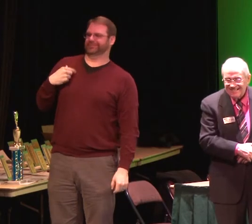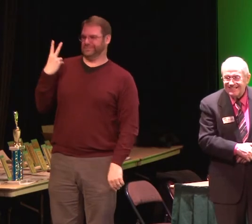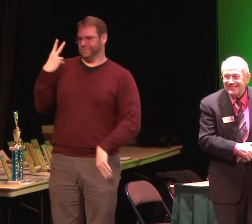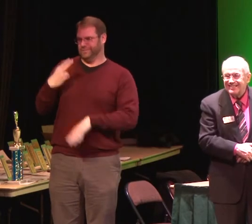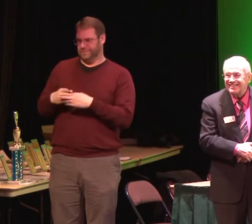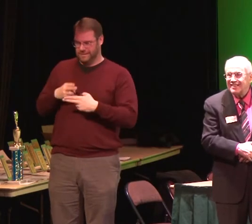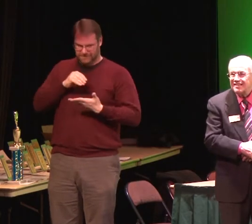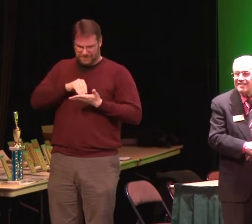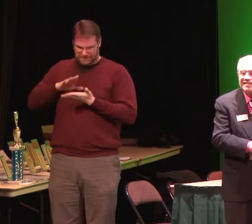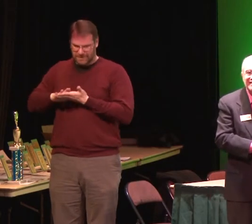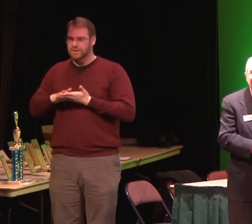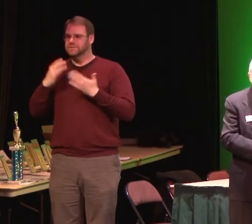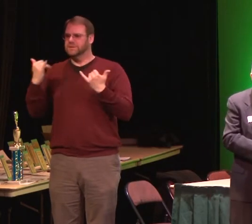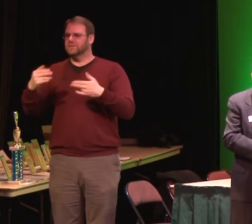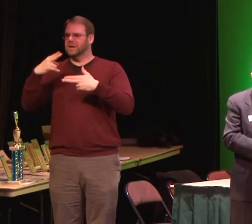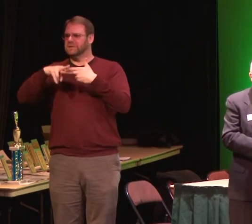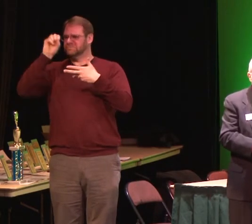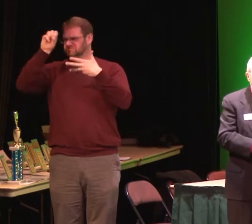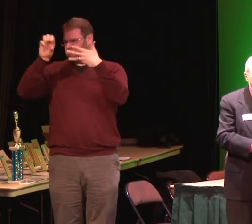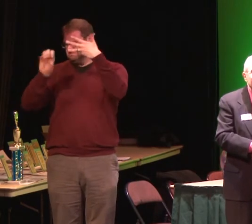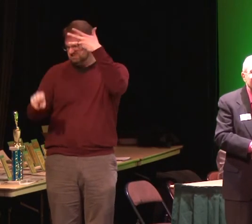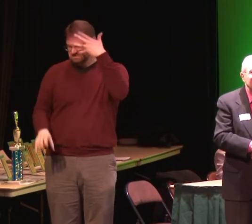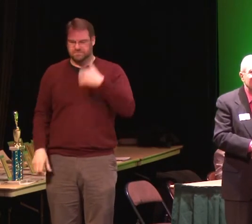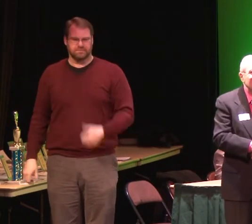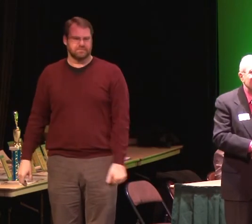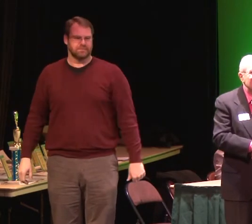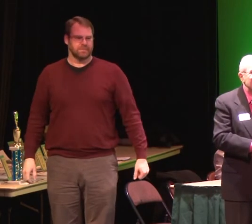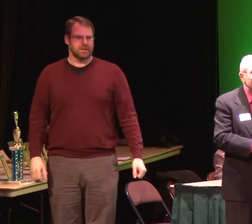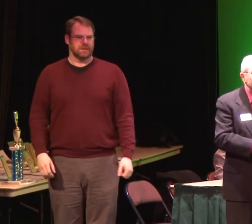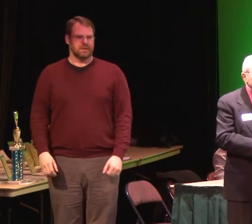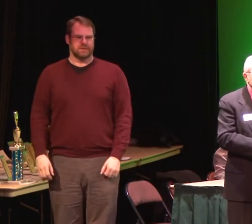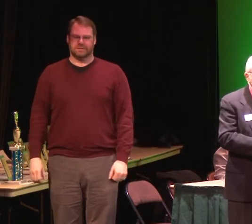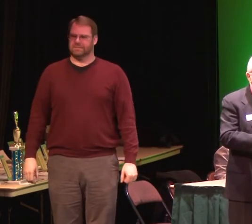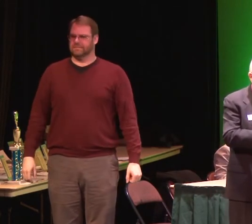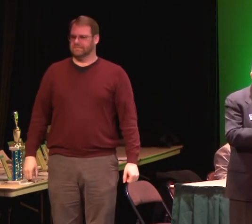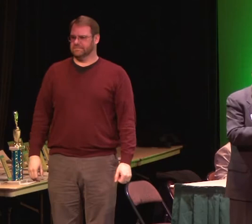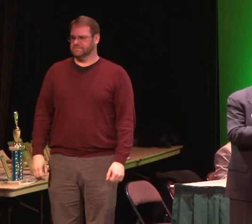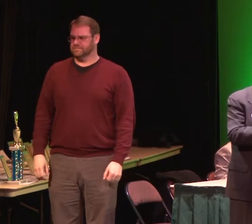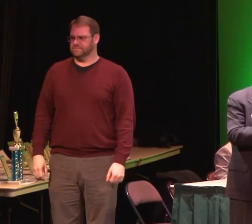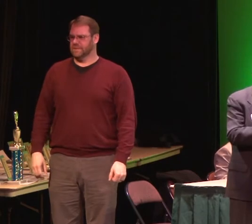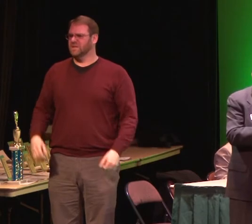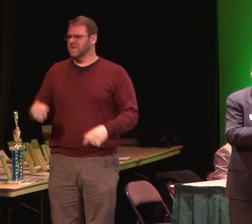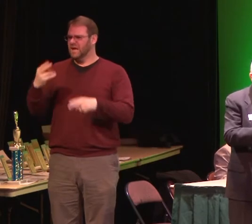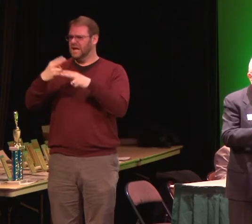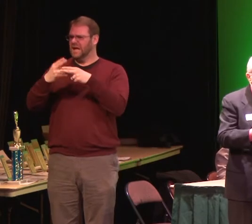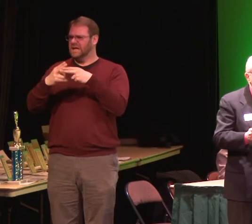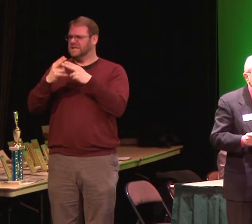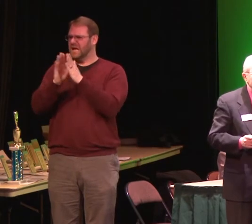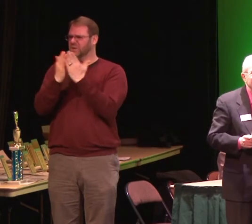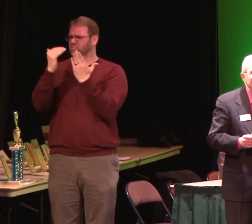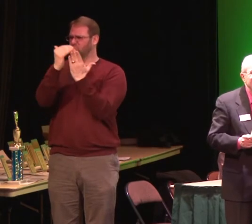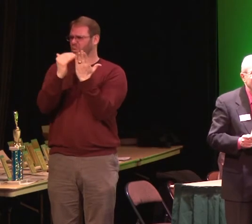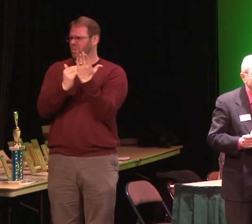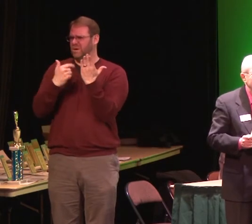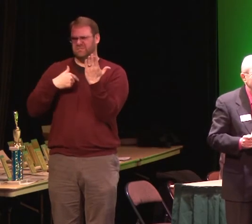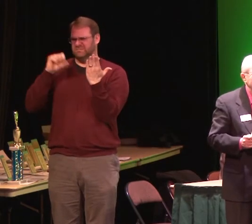So, Salima, if you're here, would you come up, please, and receive your certificate? Salima.